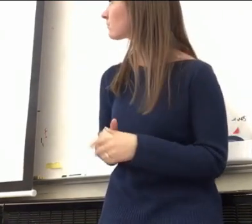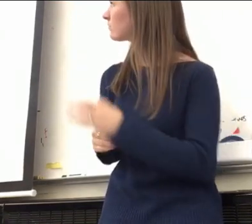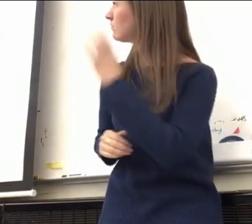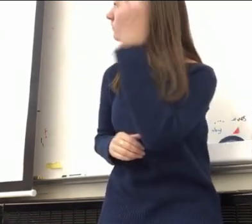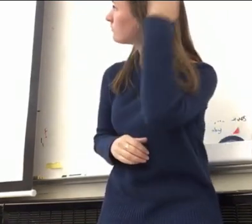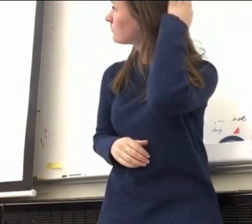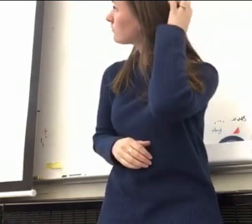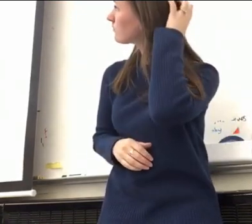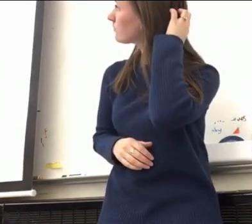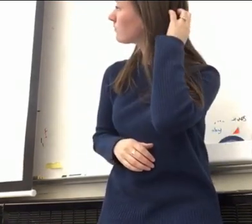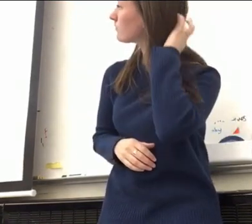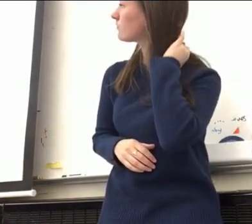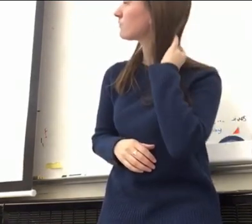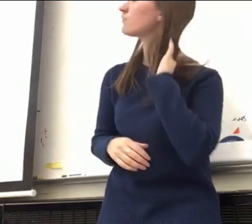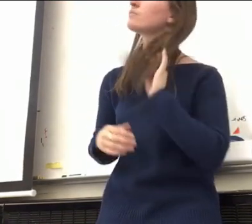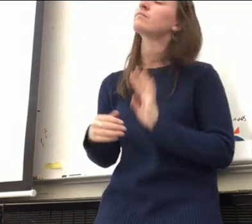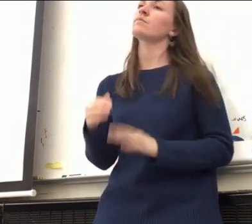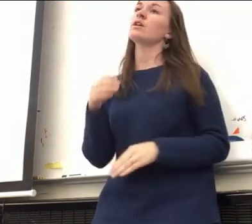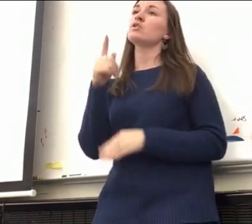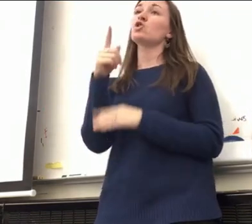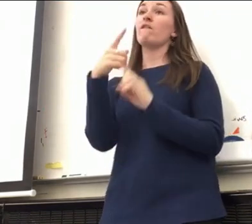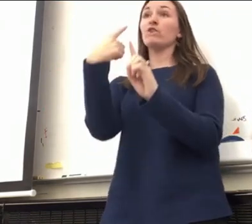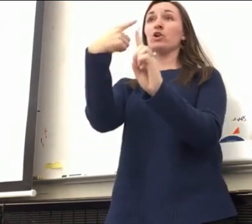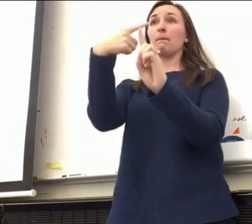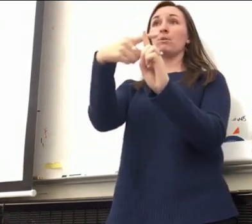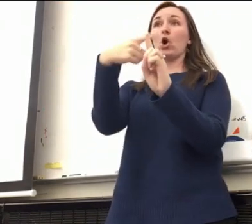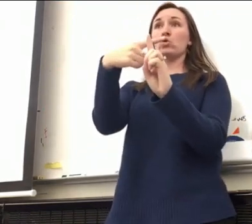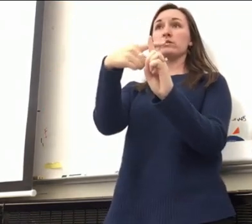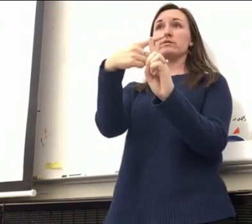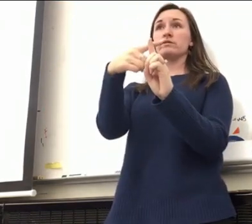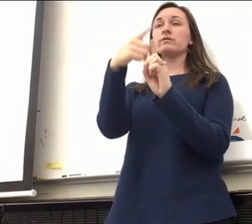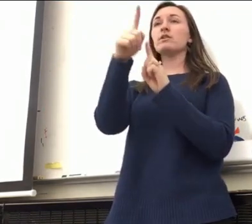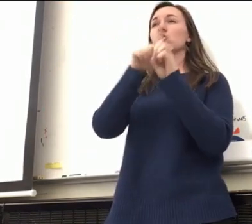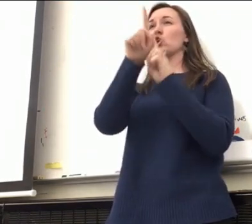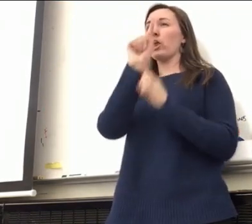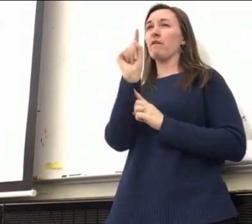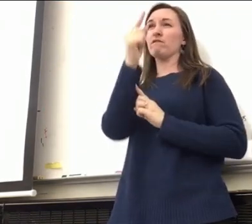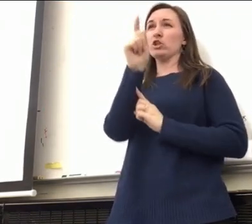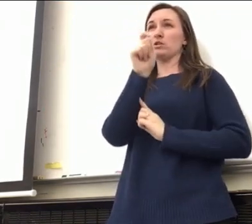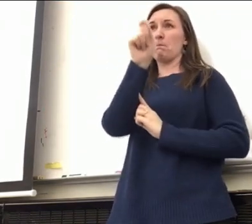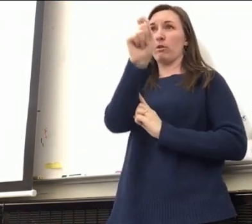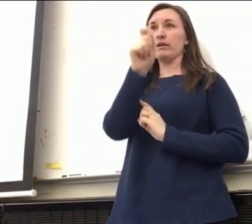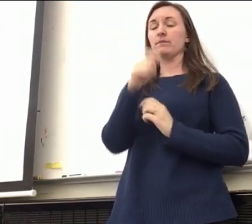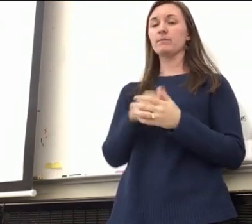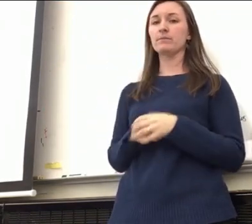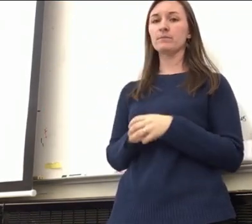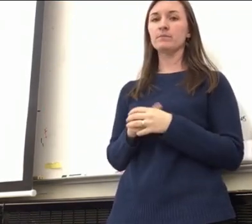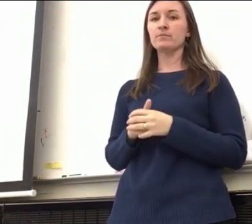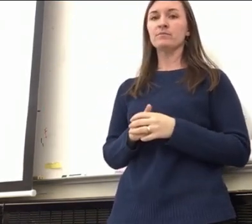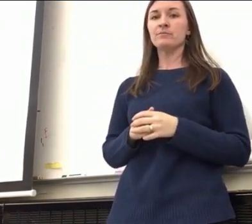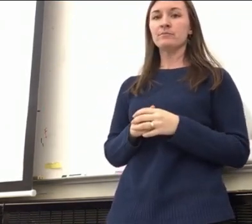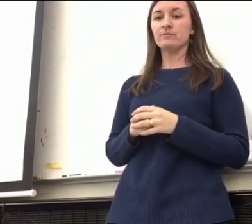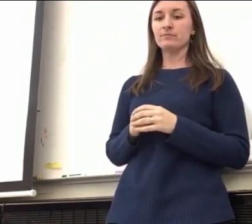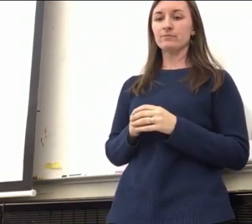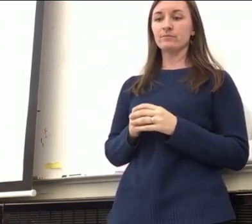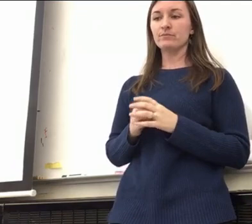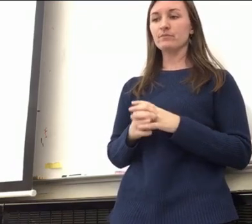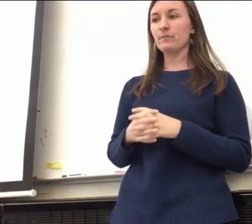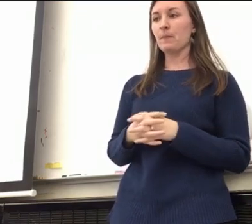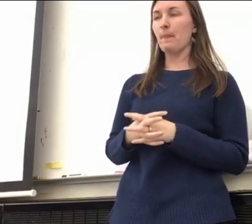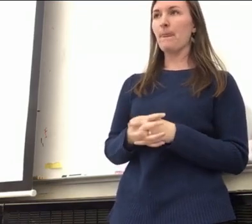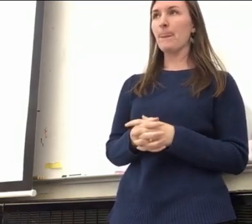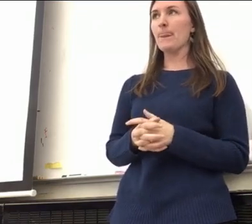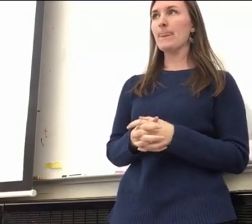okay, if you will, on this one of pros, if you will star the first bullet, that's why we do this and why it's a